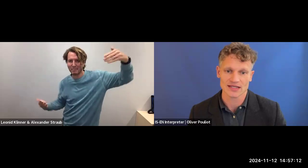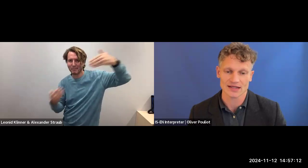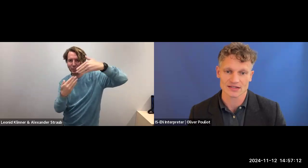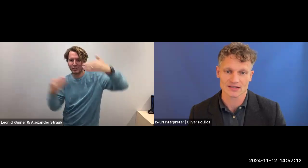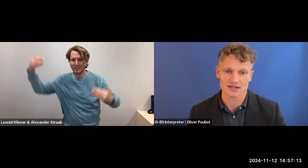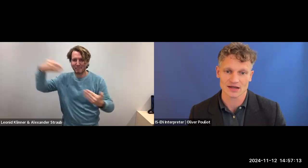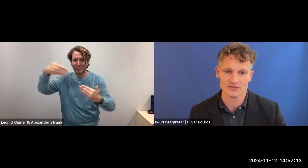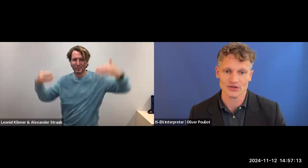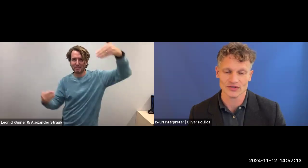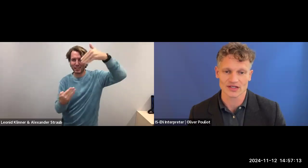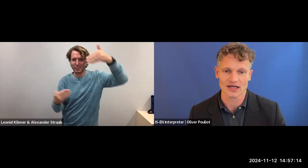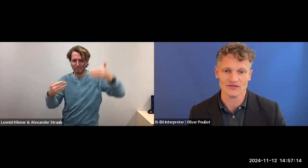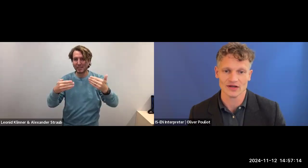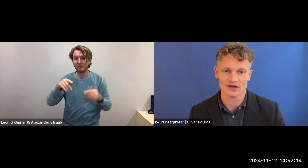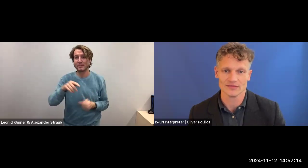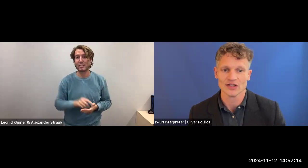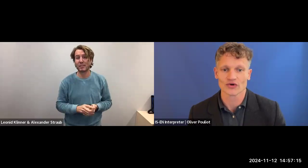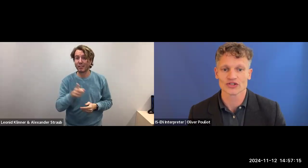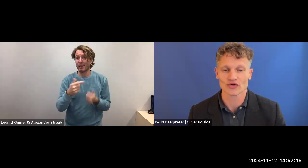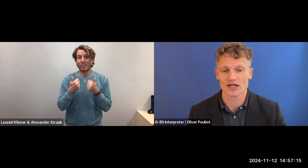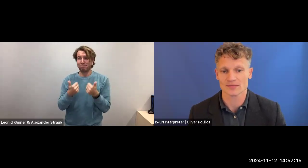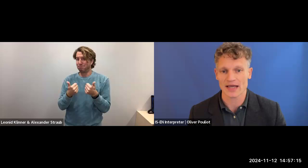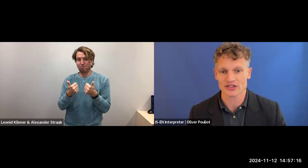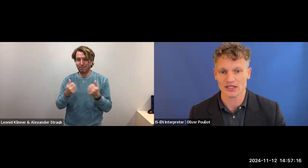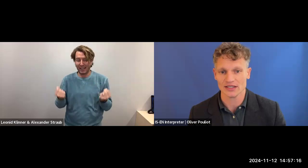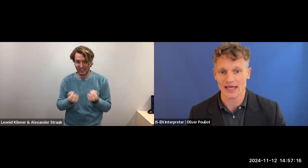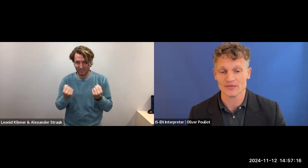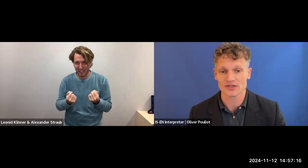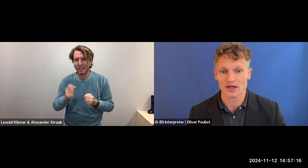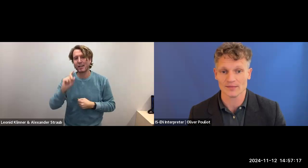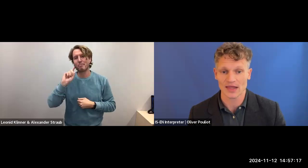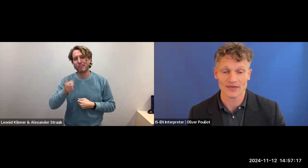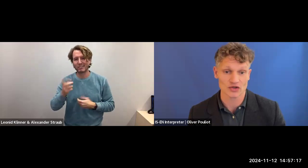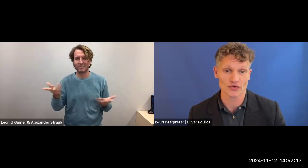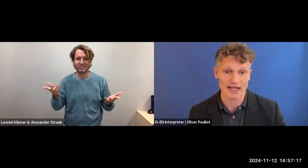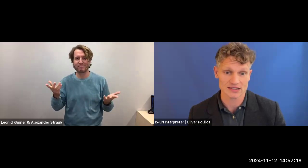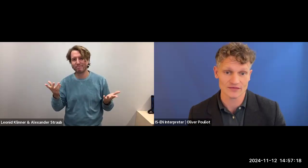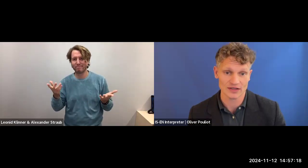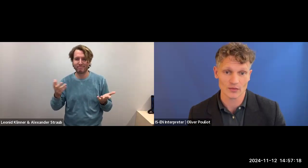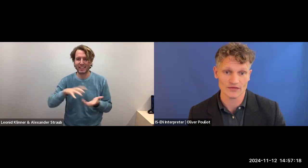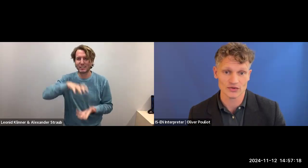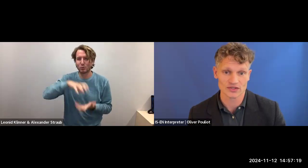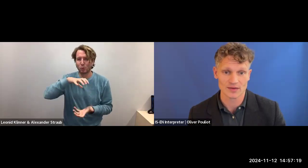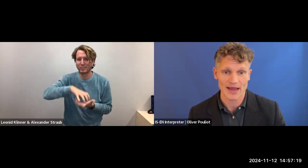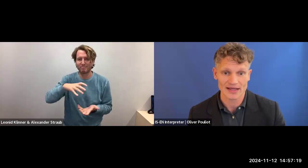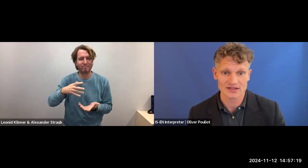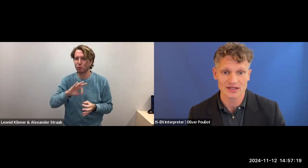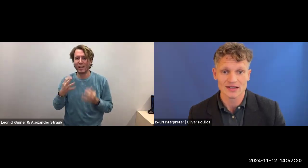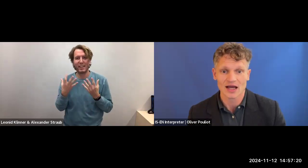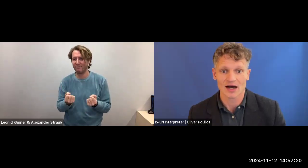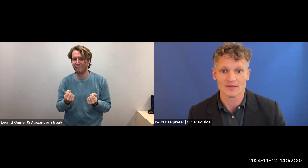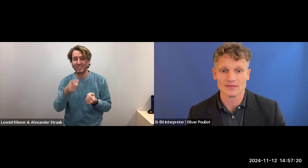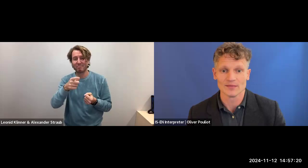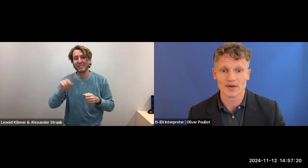receptive tests, these kind of crisscross matching games. And that's a great activity that we've used in the